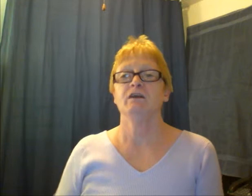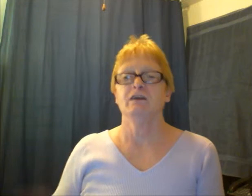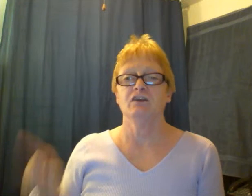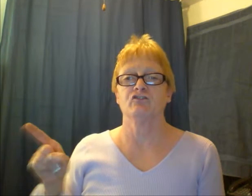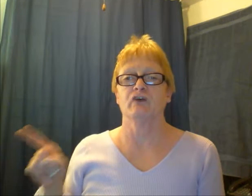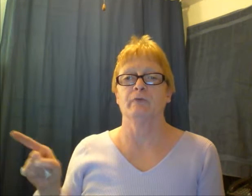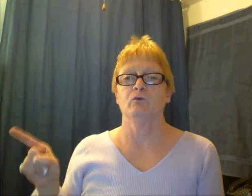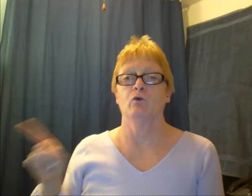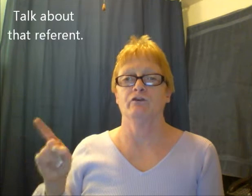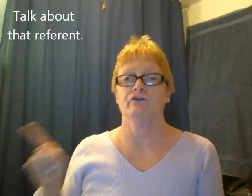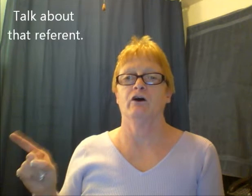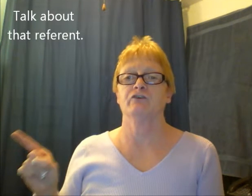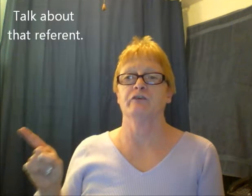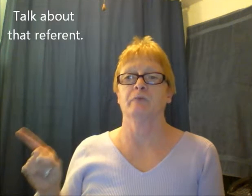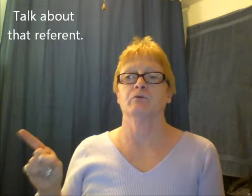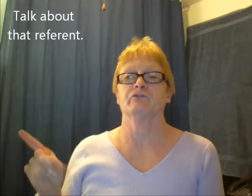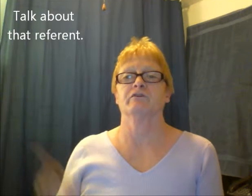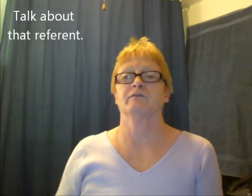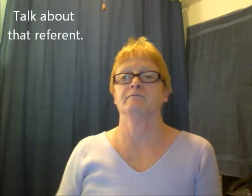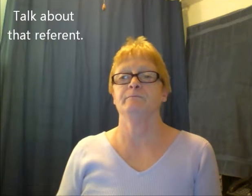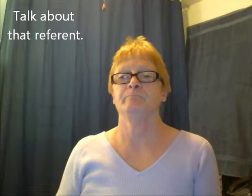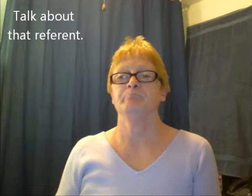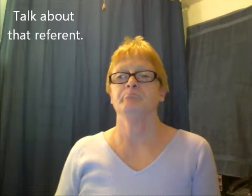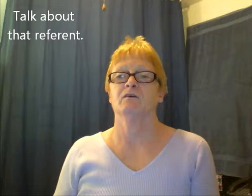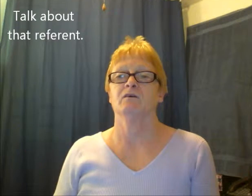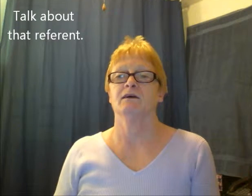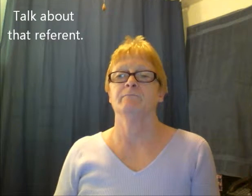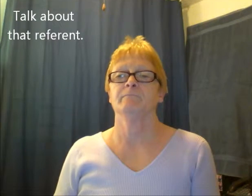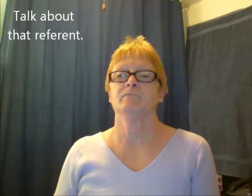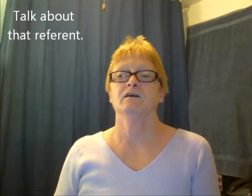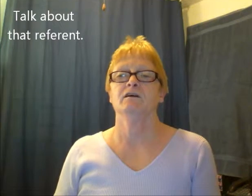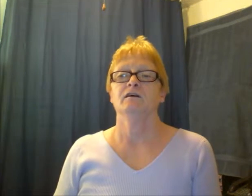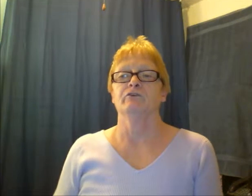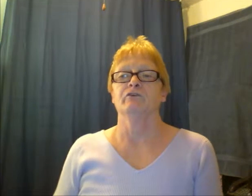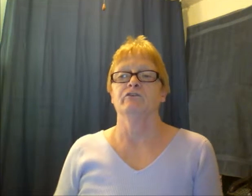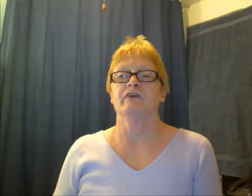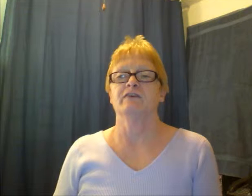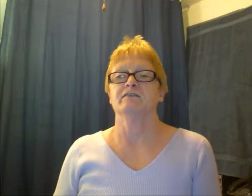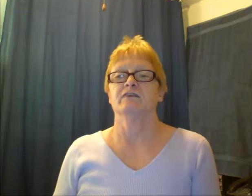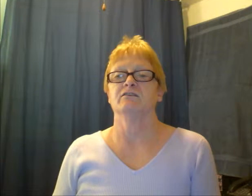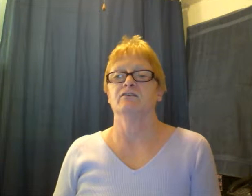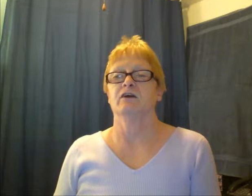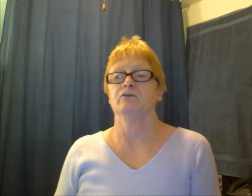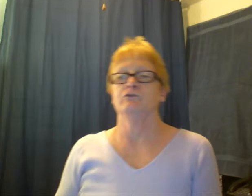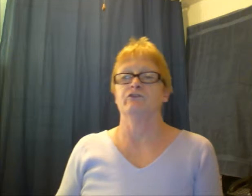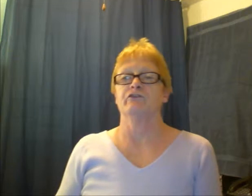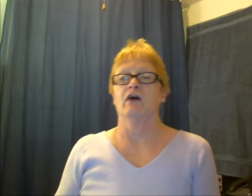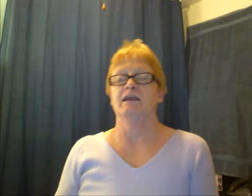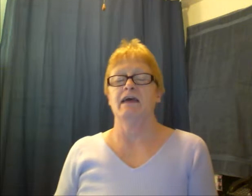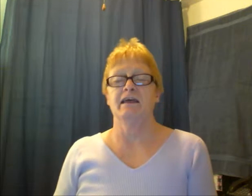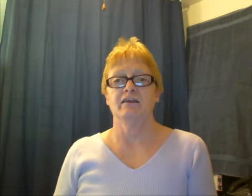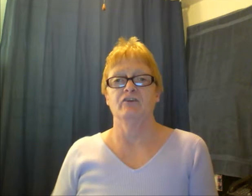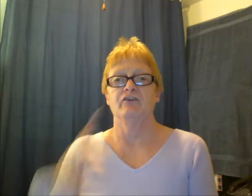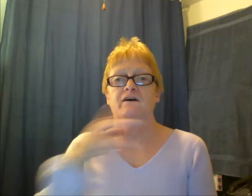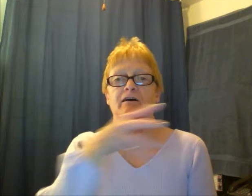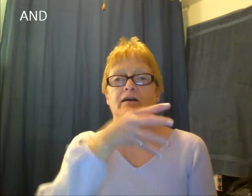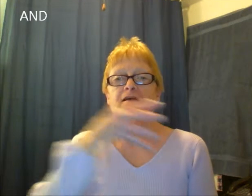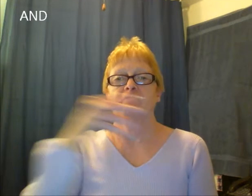each time you want to talk to that person. Okay? So since ASL does not use the sign "and"